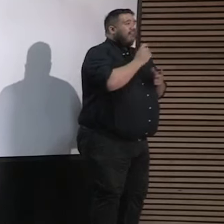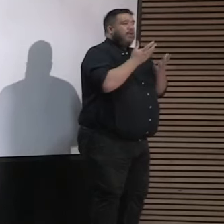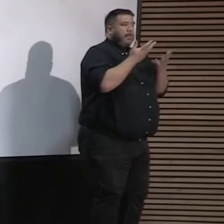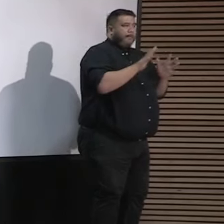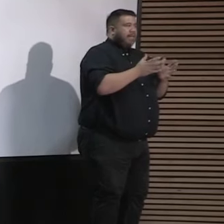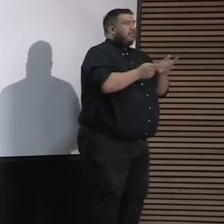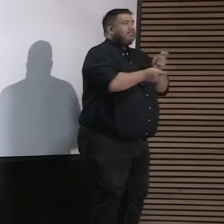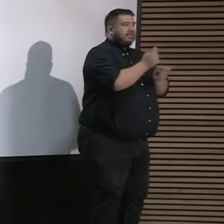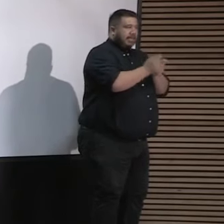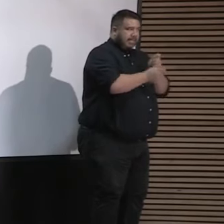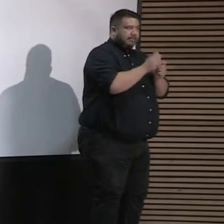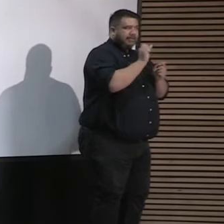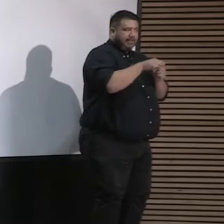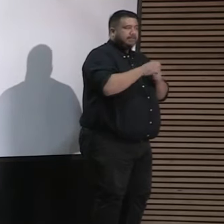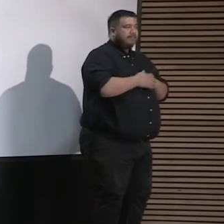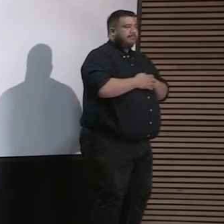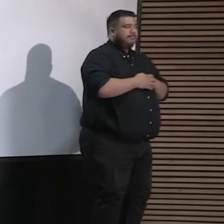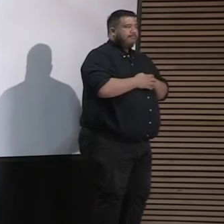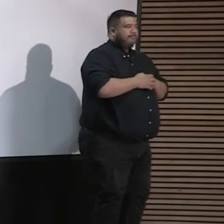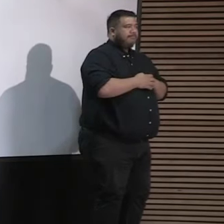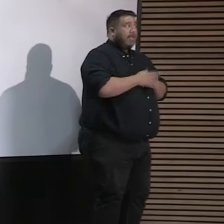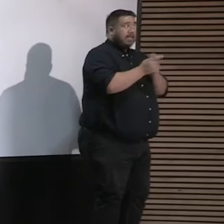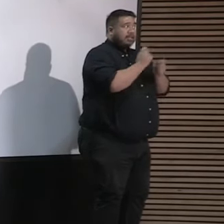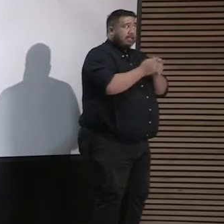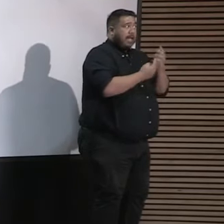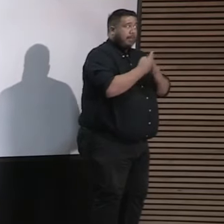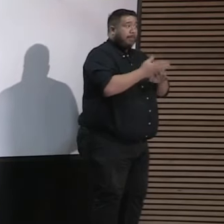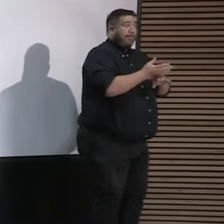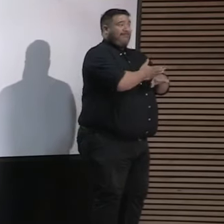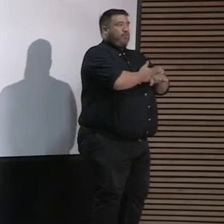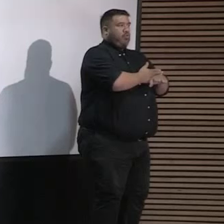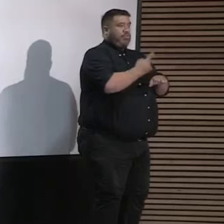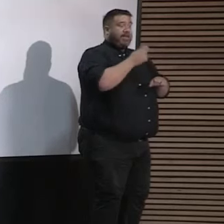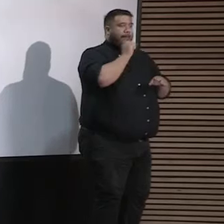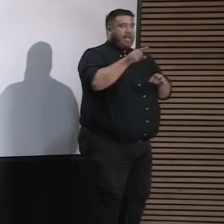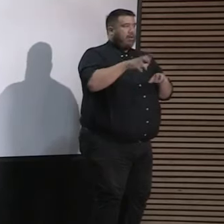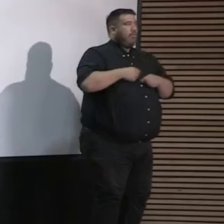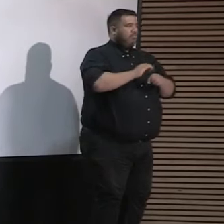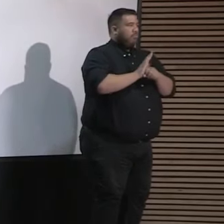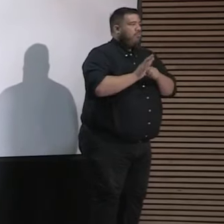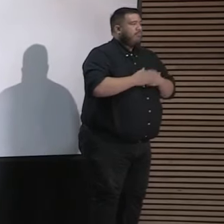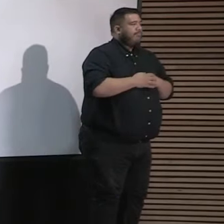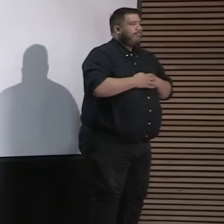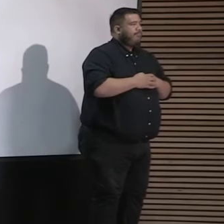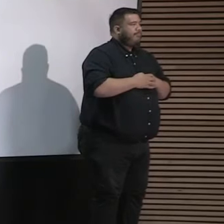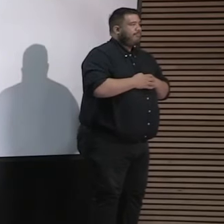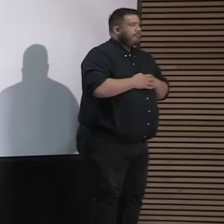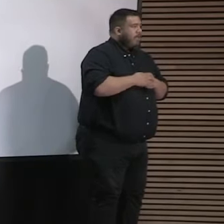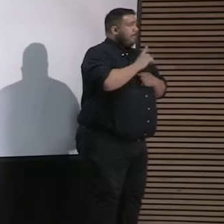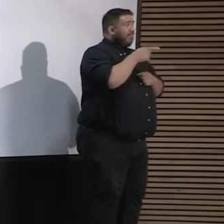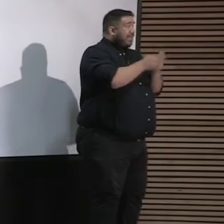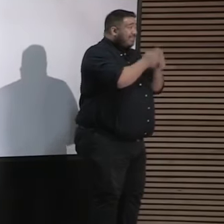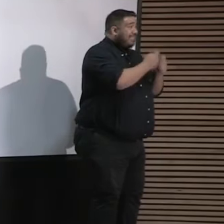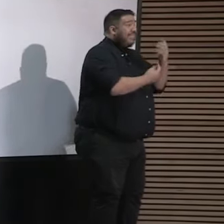have surveillance testing carried out prior to this outbreak. But I would like to point out that surveillance testing was not on